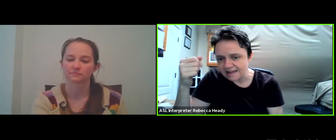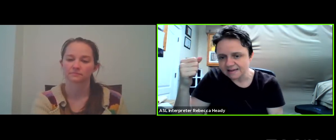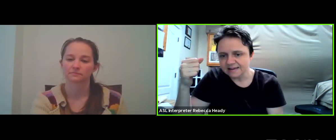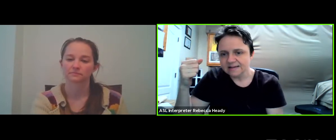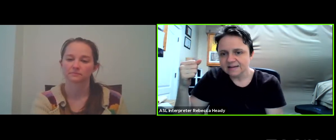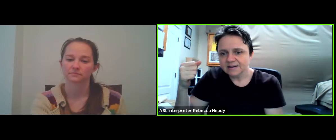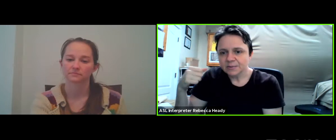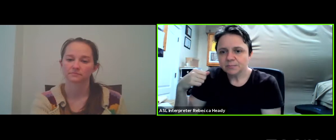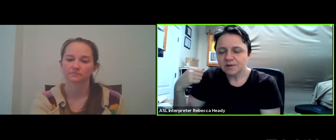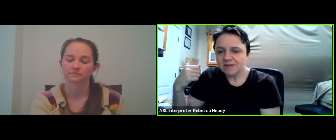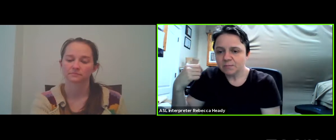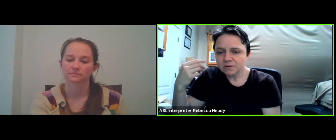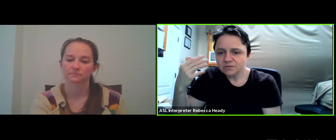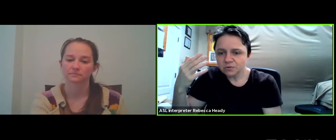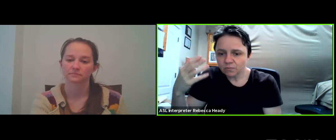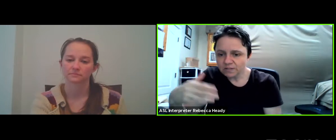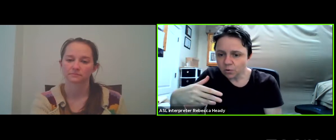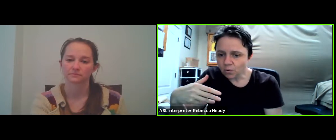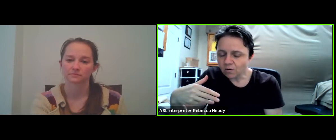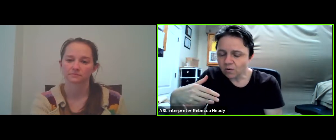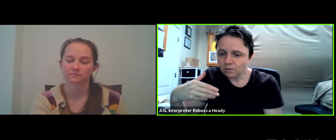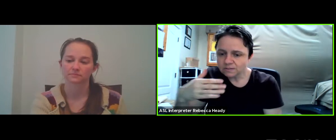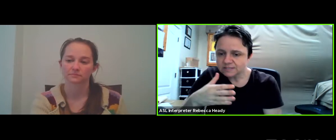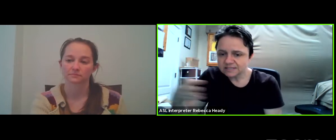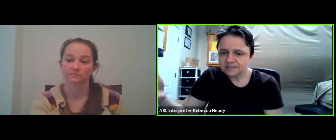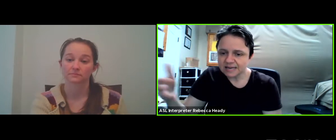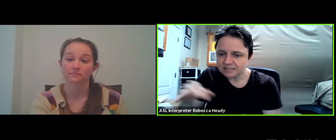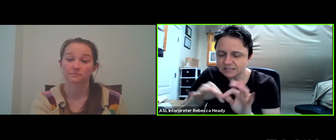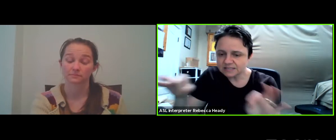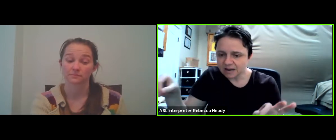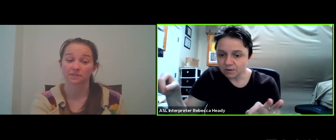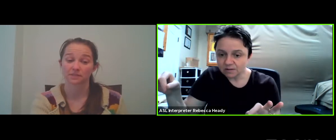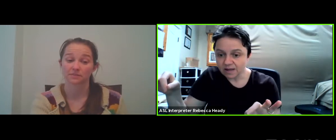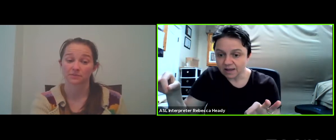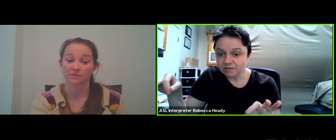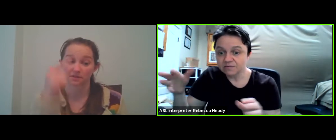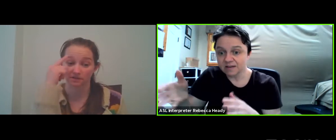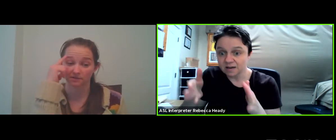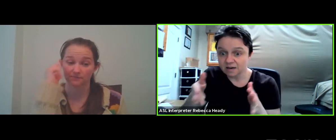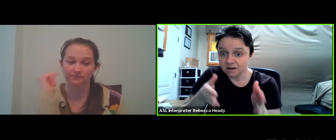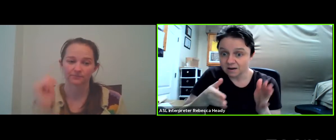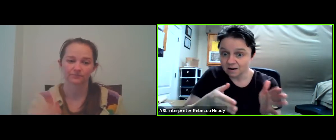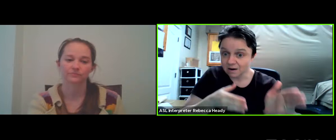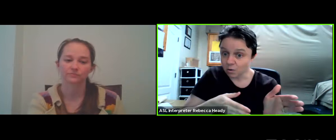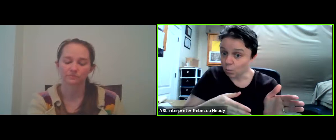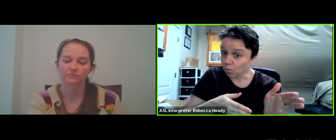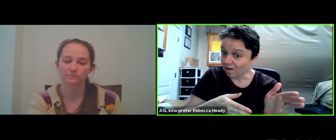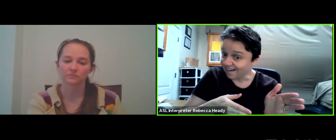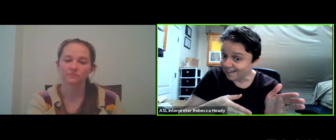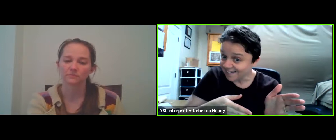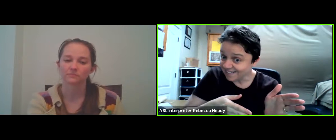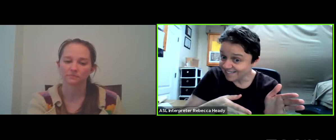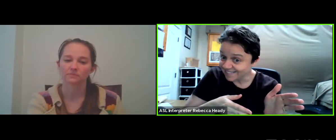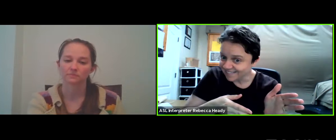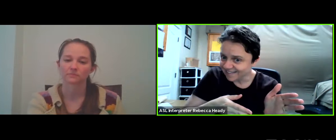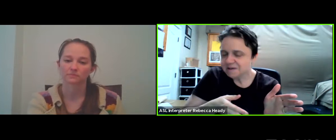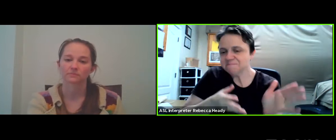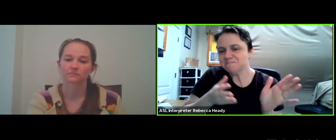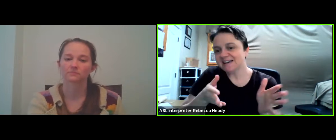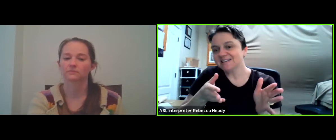confused why. But then when you do a rhetorical sentence statement, like da da da da da da da,